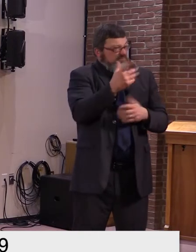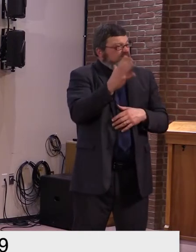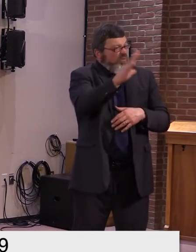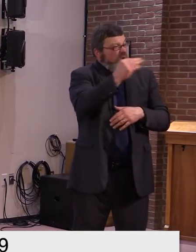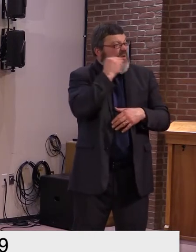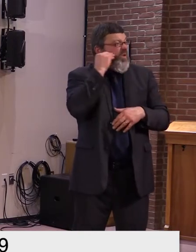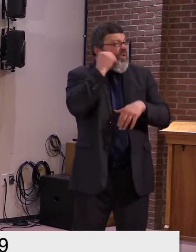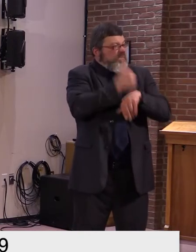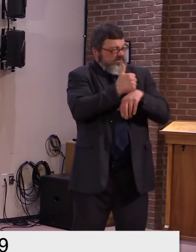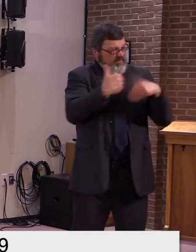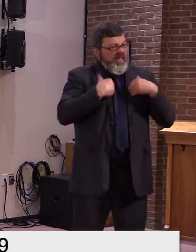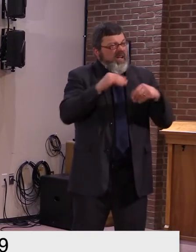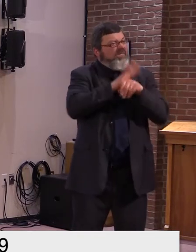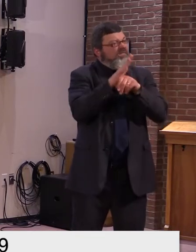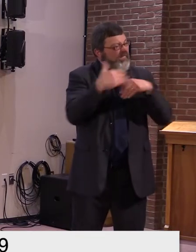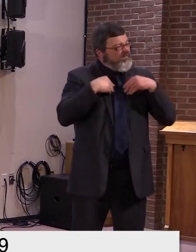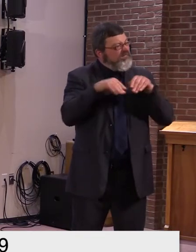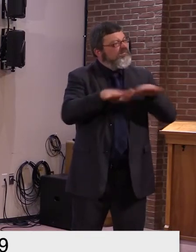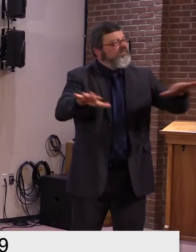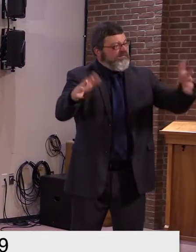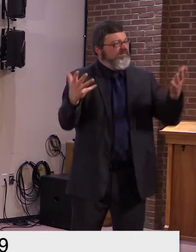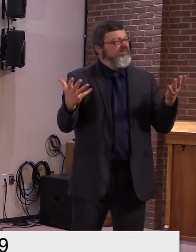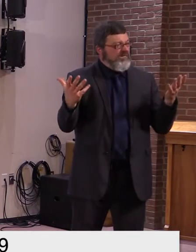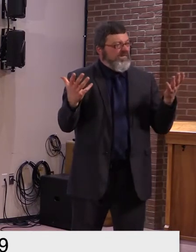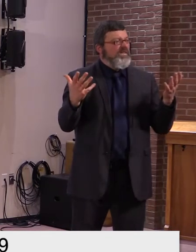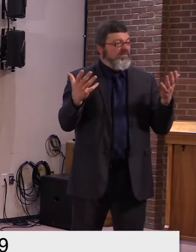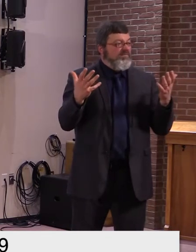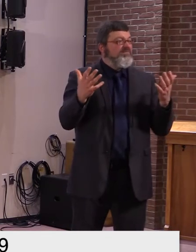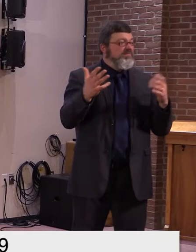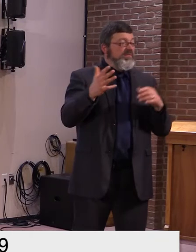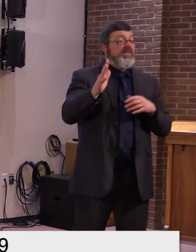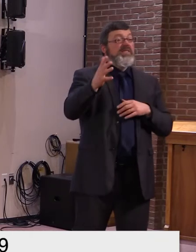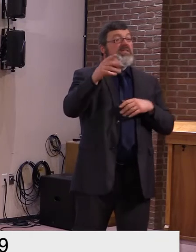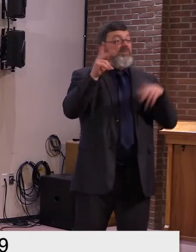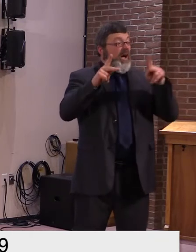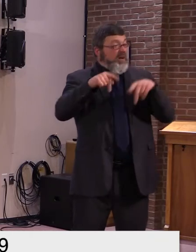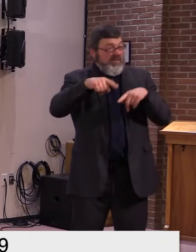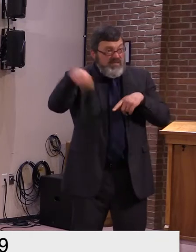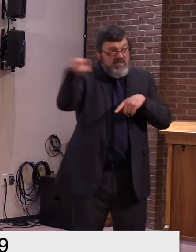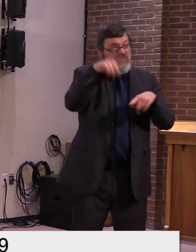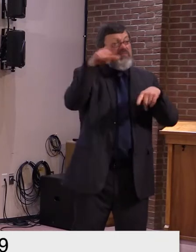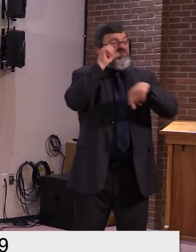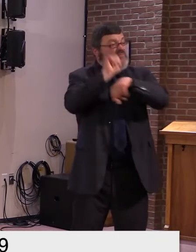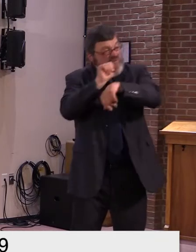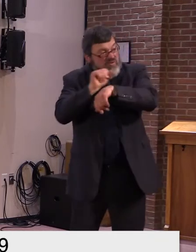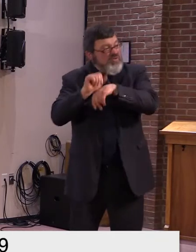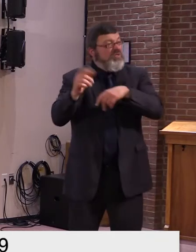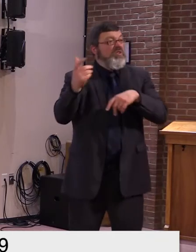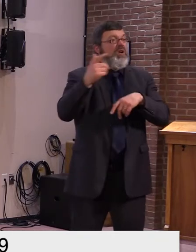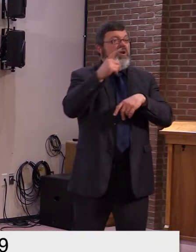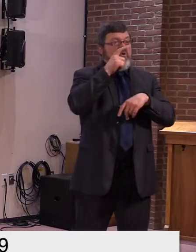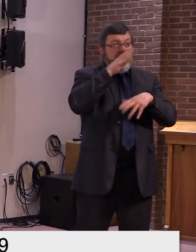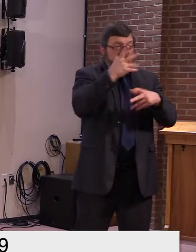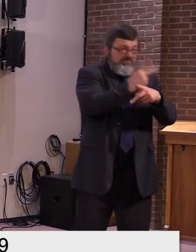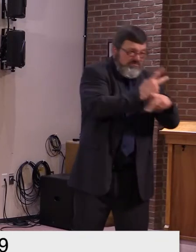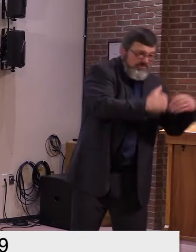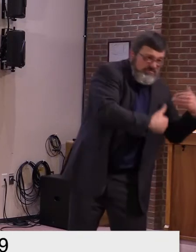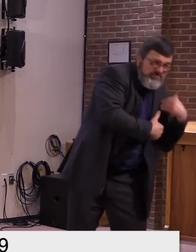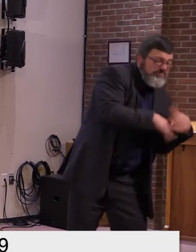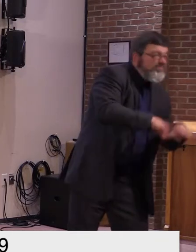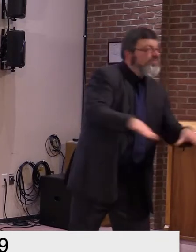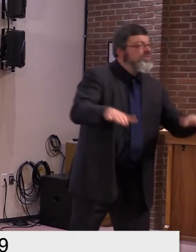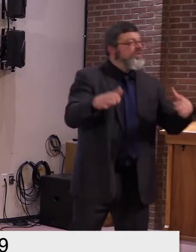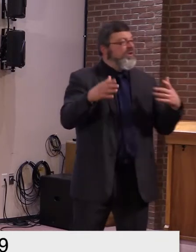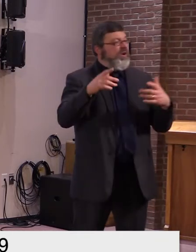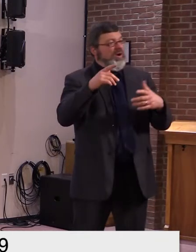Vermonters, folks who work in restaurants, folks who have kids at home, and they're trying to juggle homeschooling along with whatever is allowed